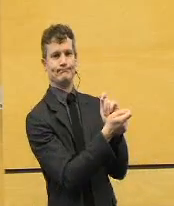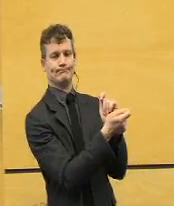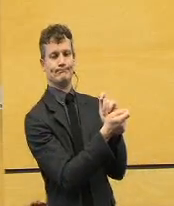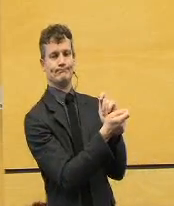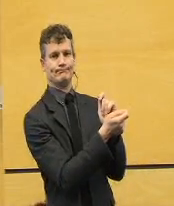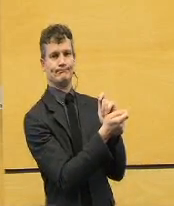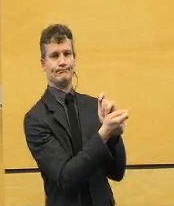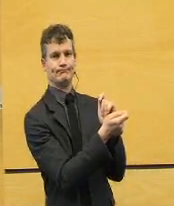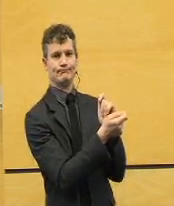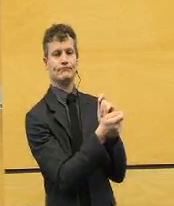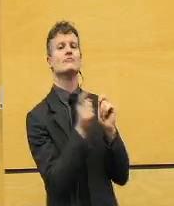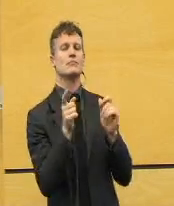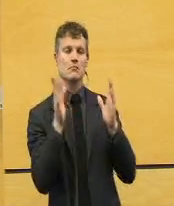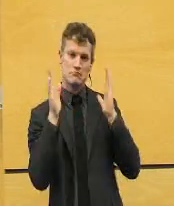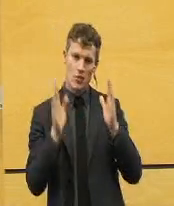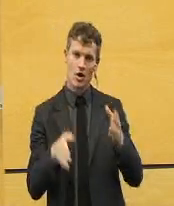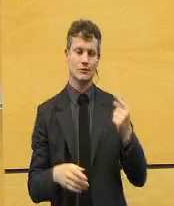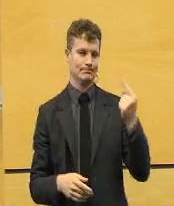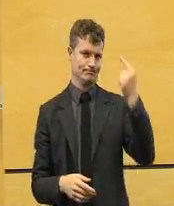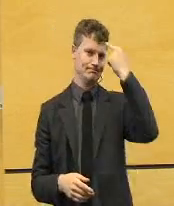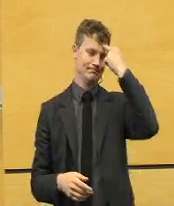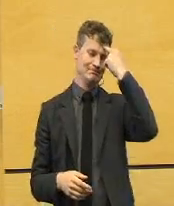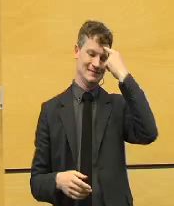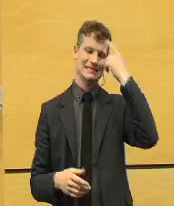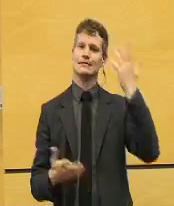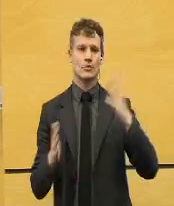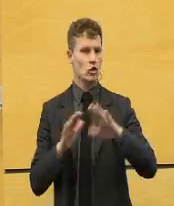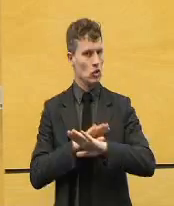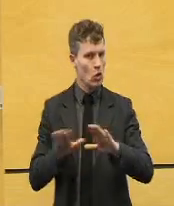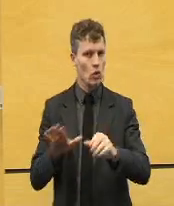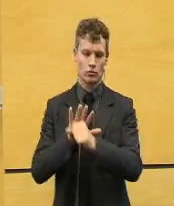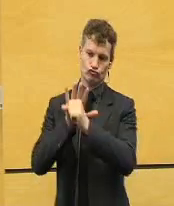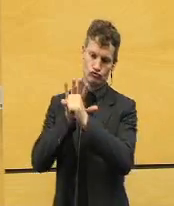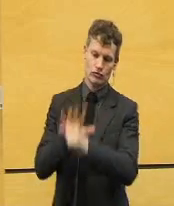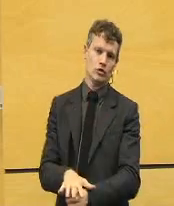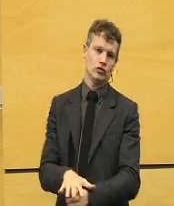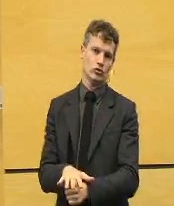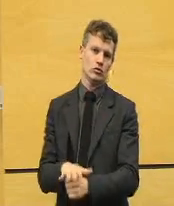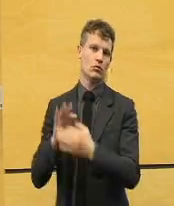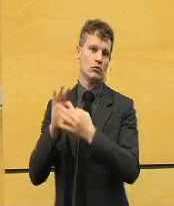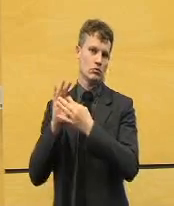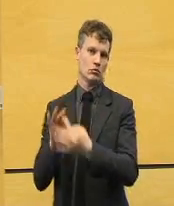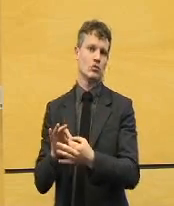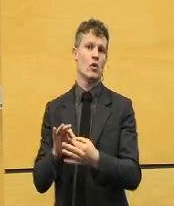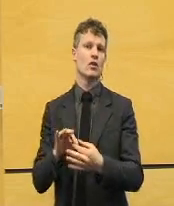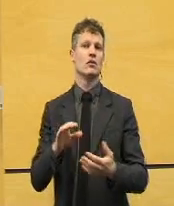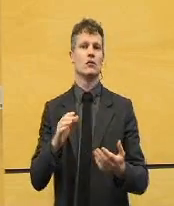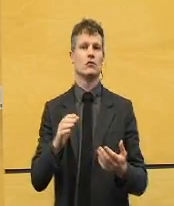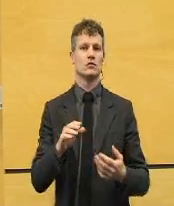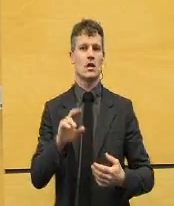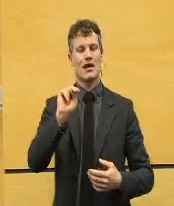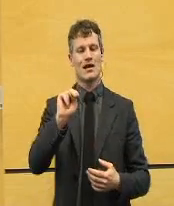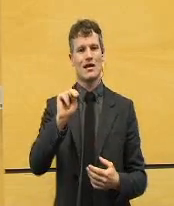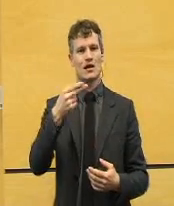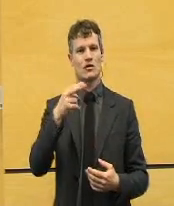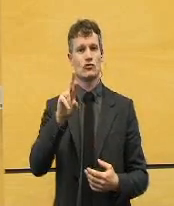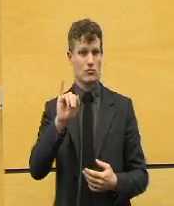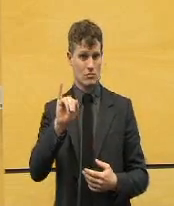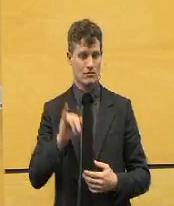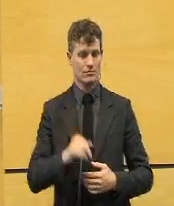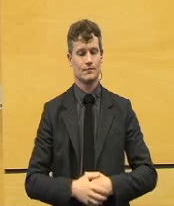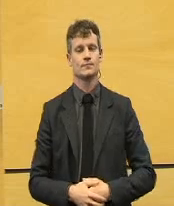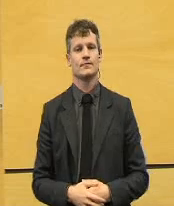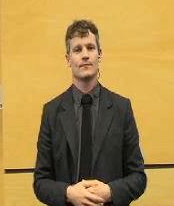consideration the principle of non-discrimination as recommended by the NHRC. And